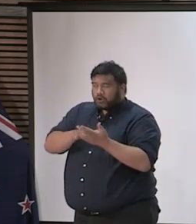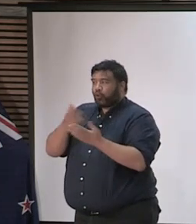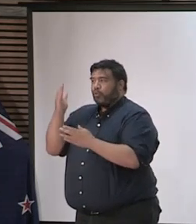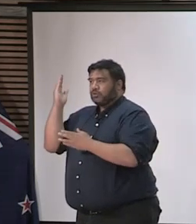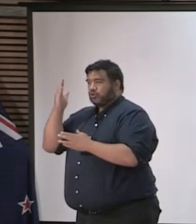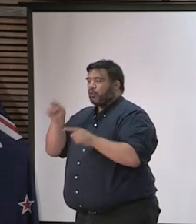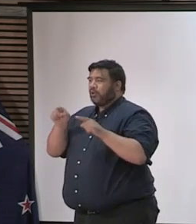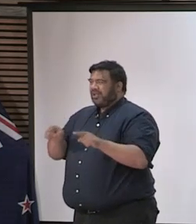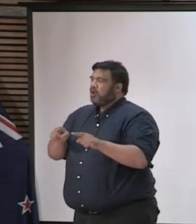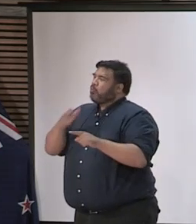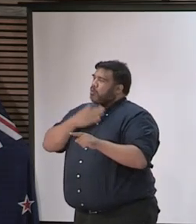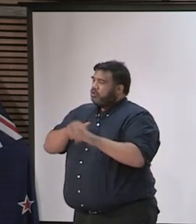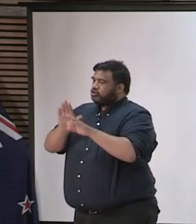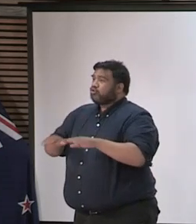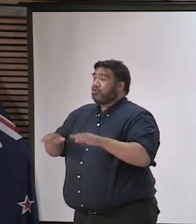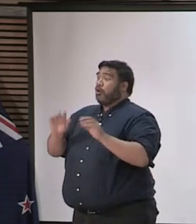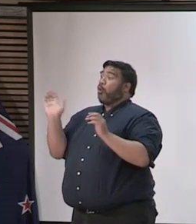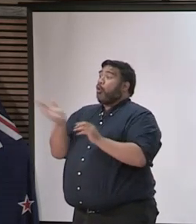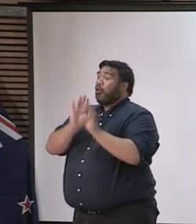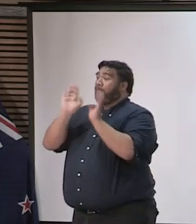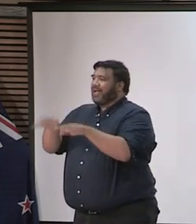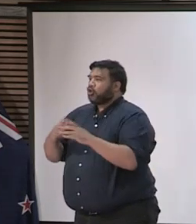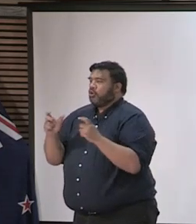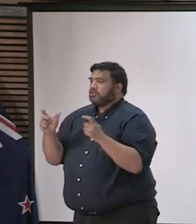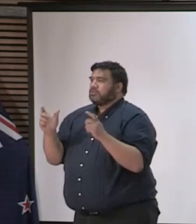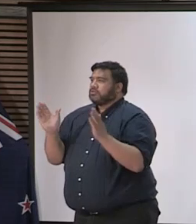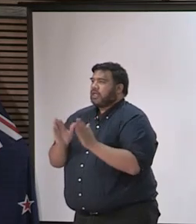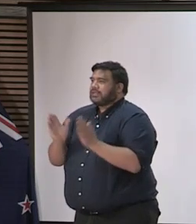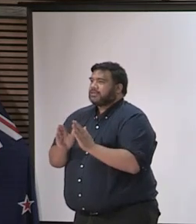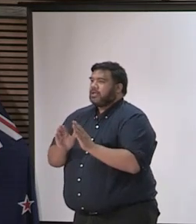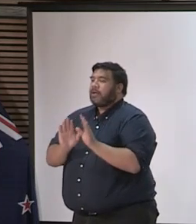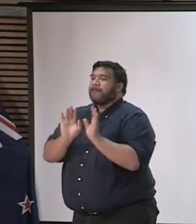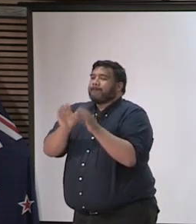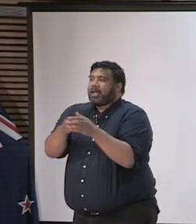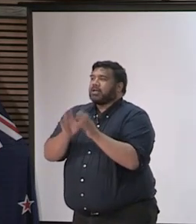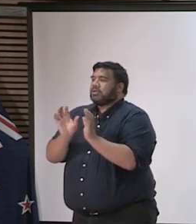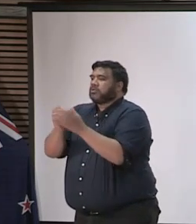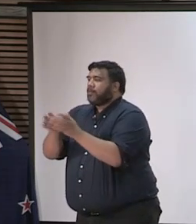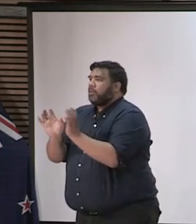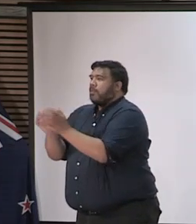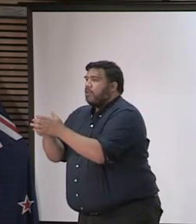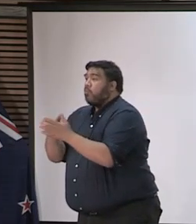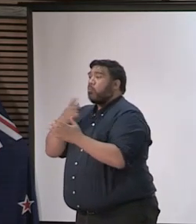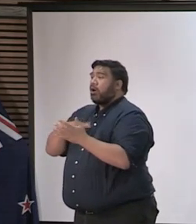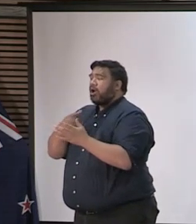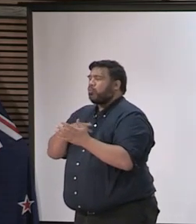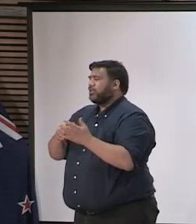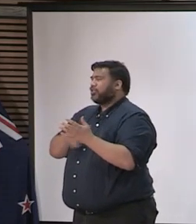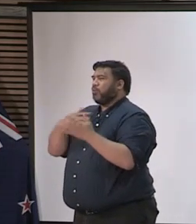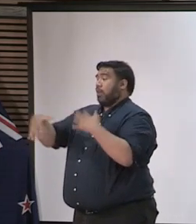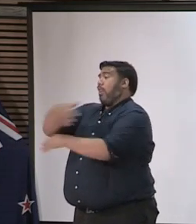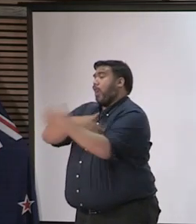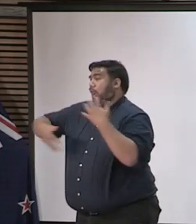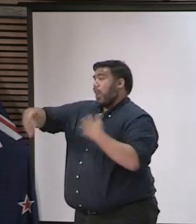key part of our ability to keep people in smaller bubbles, to stop those bubbles coming into contact with one another. If you start to